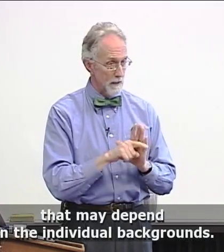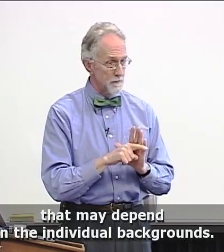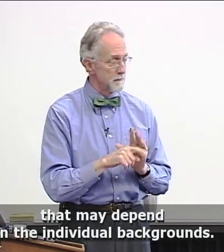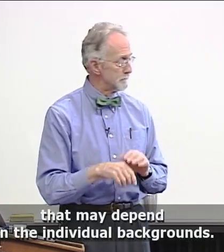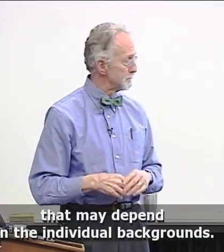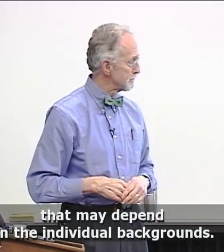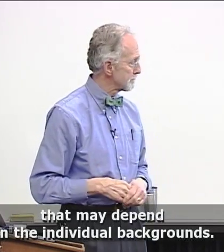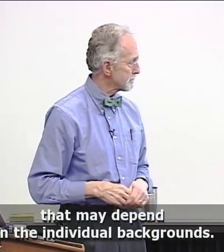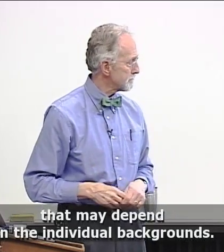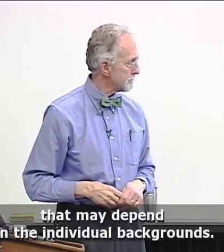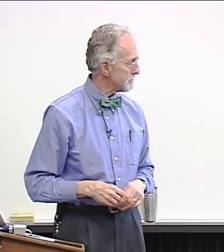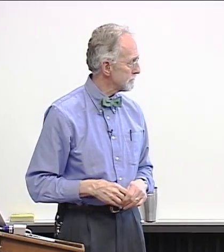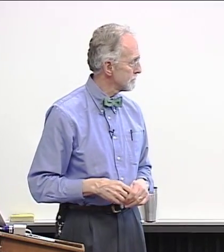backgrounds.